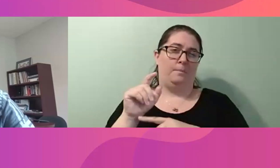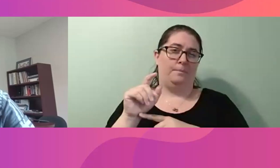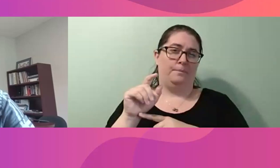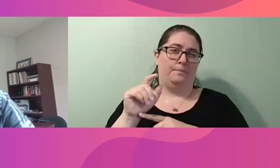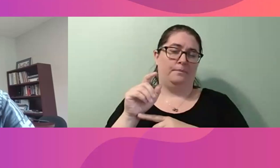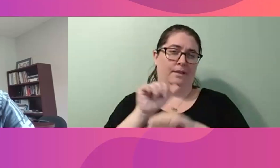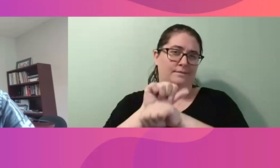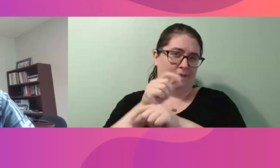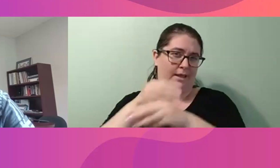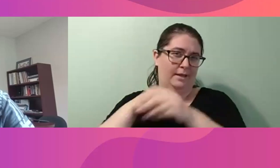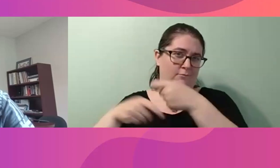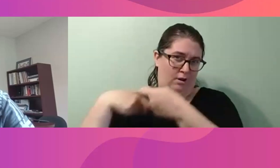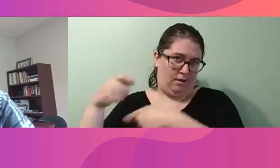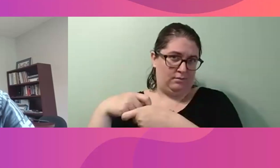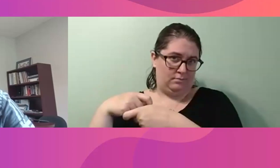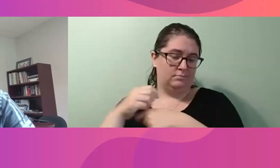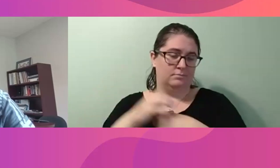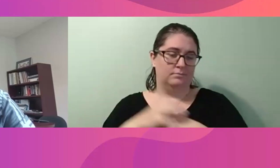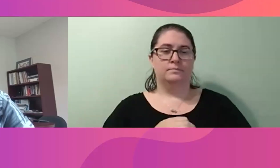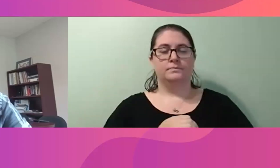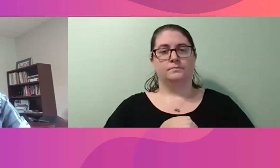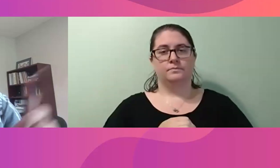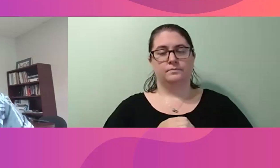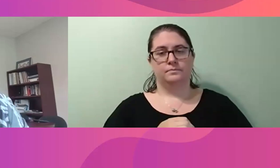slave trade and slavery.